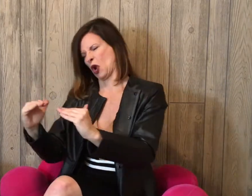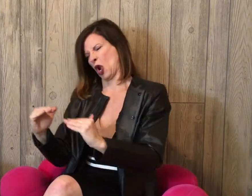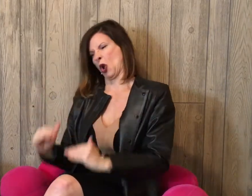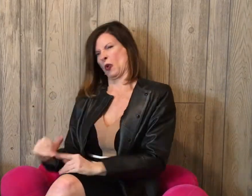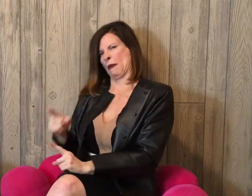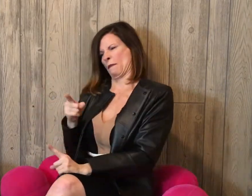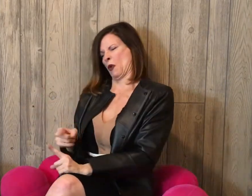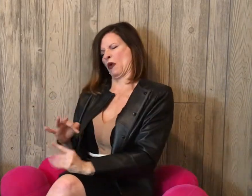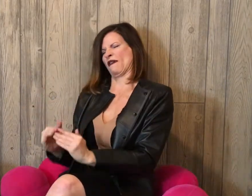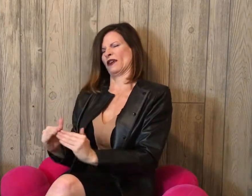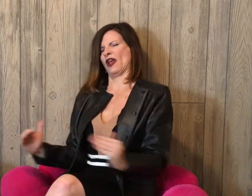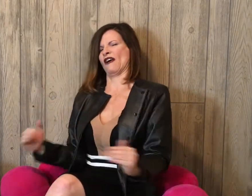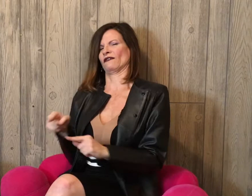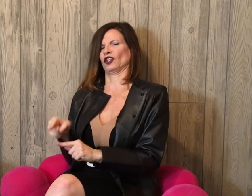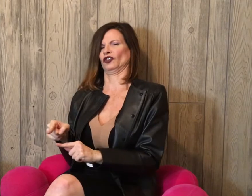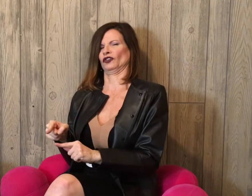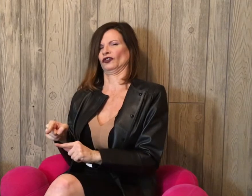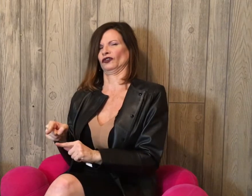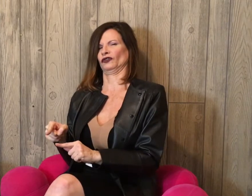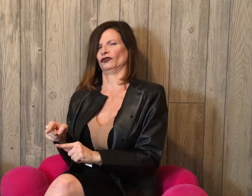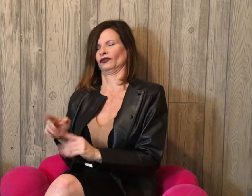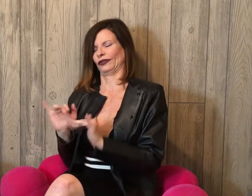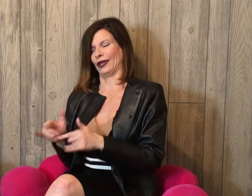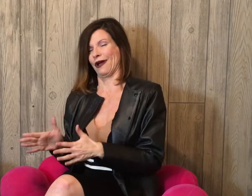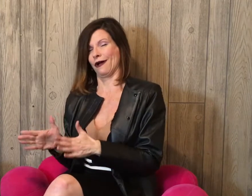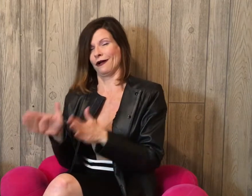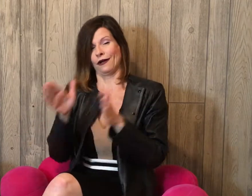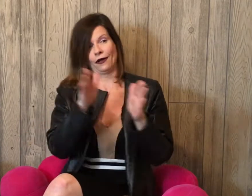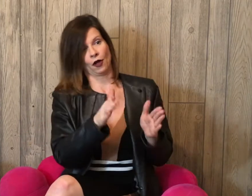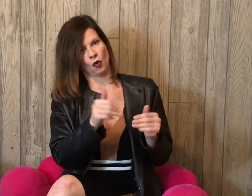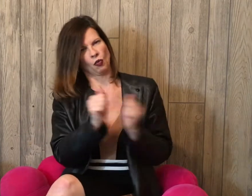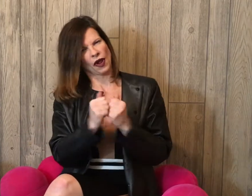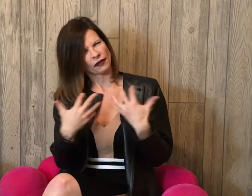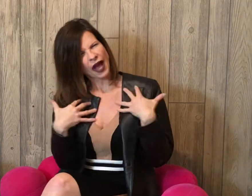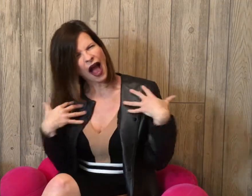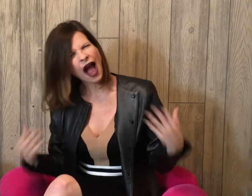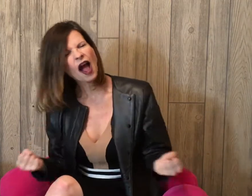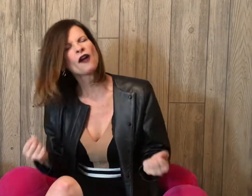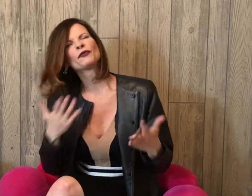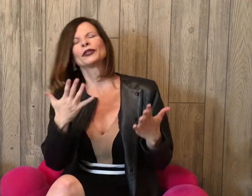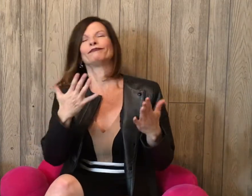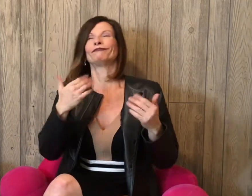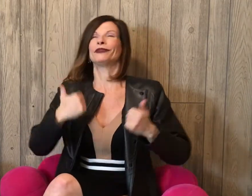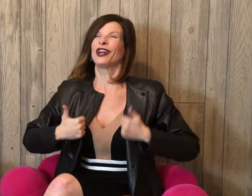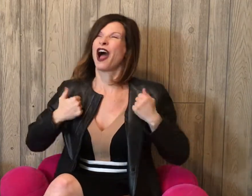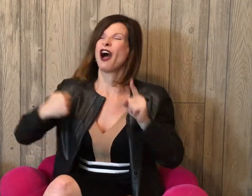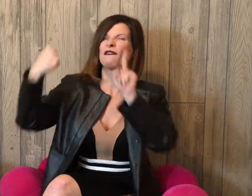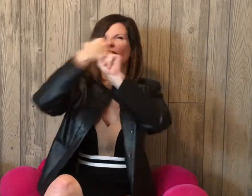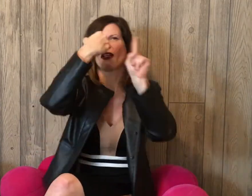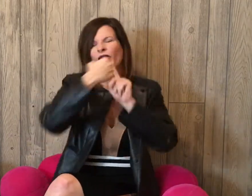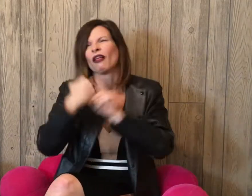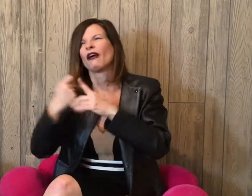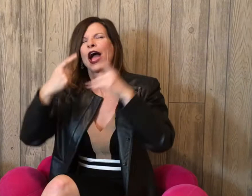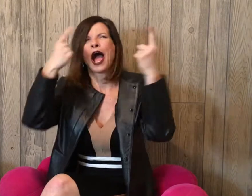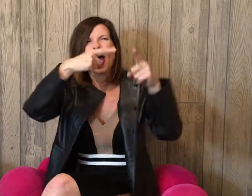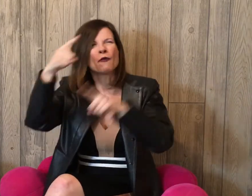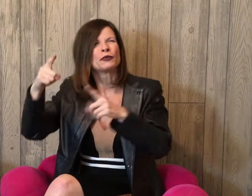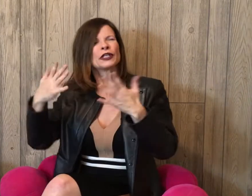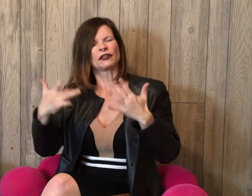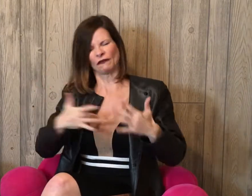The never ending why me and it's not fair is considered a low level of emotional